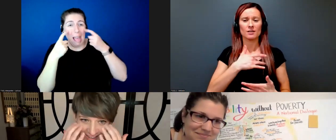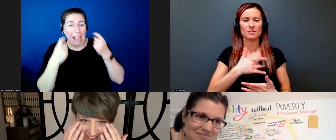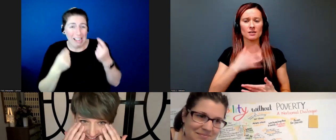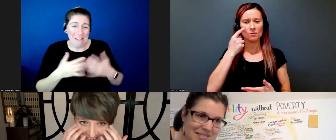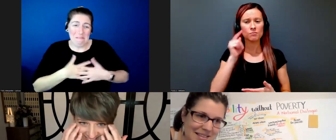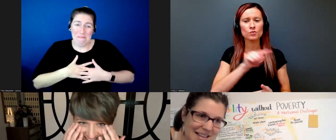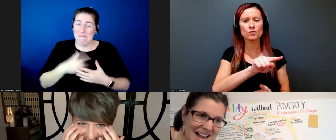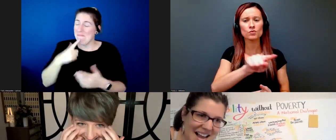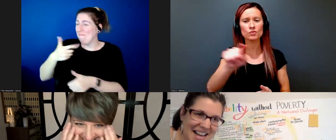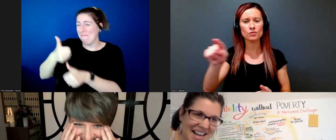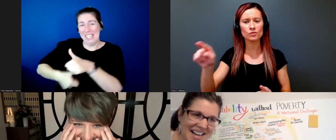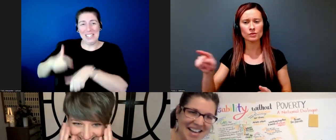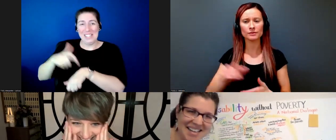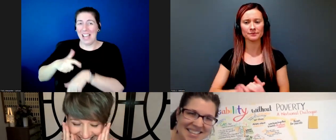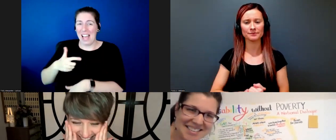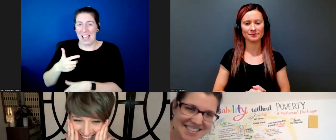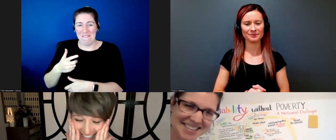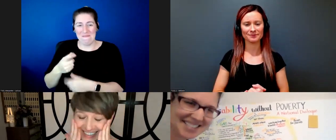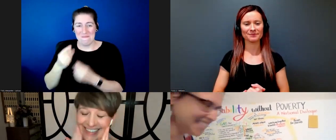time, Kelly.